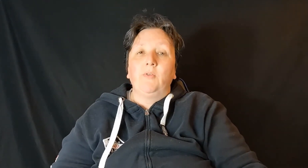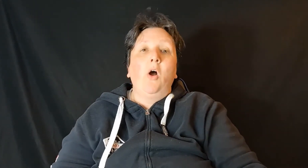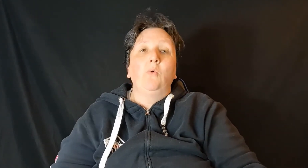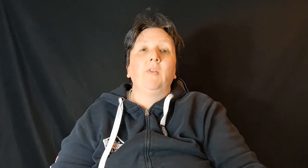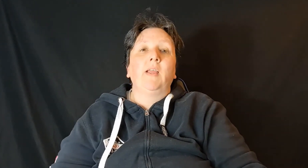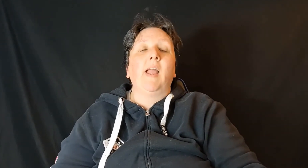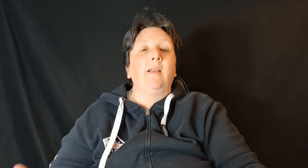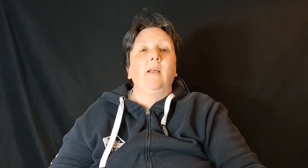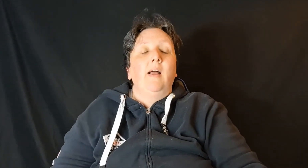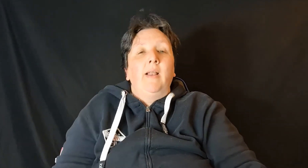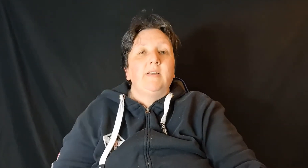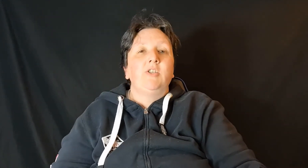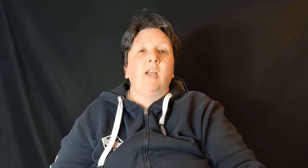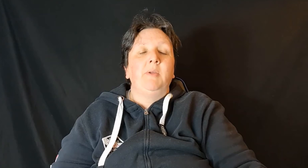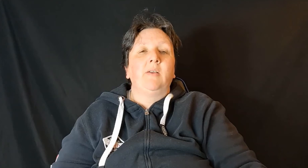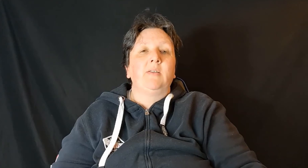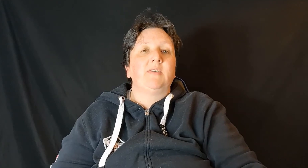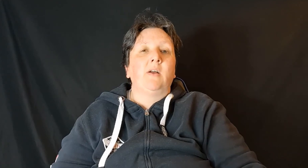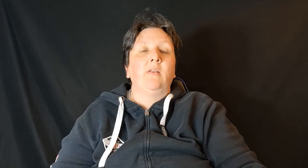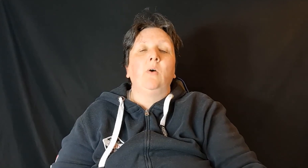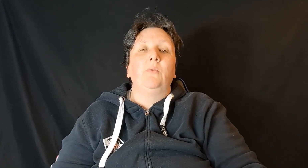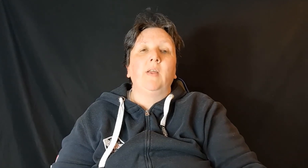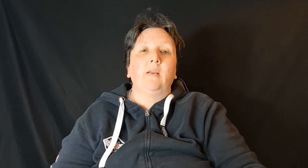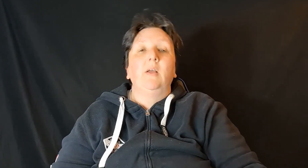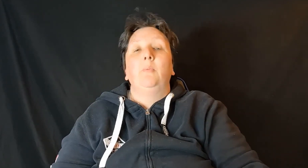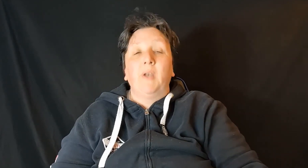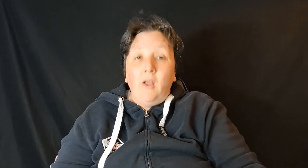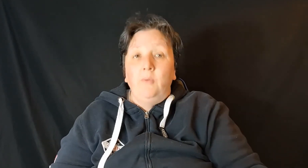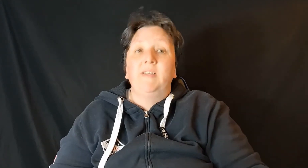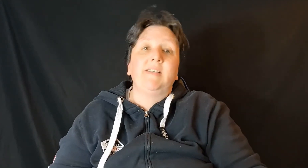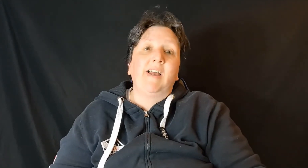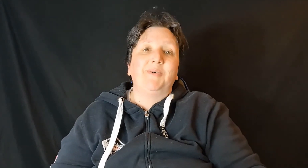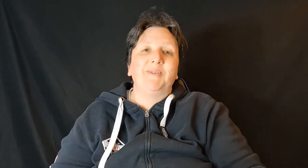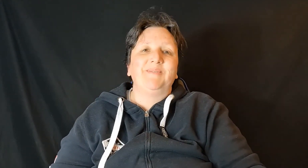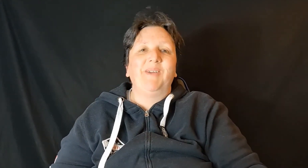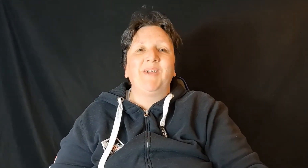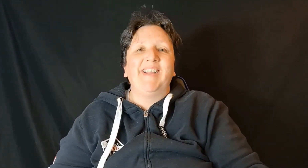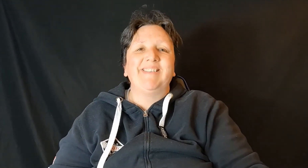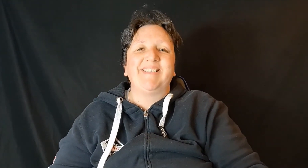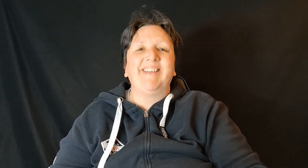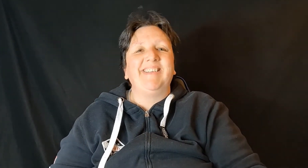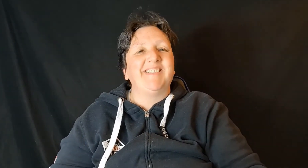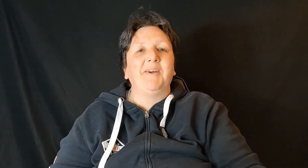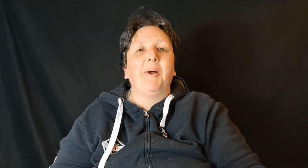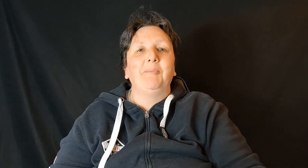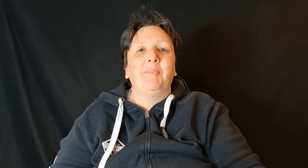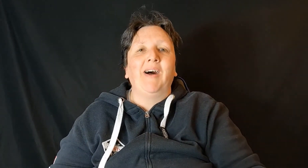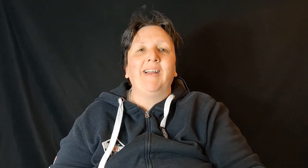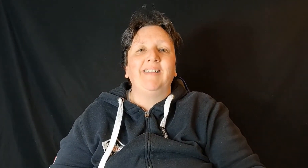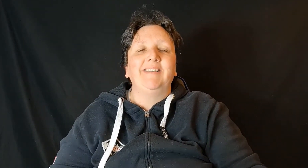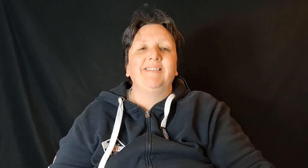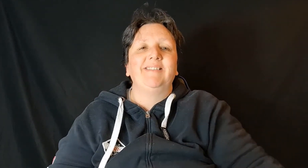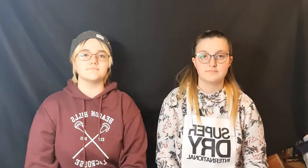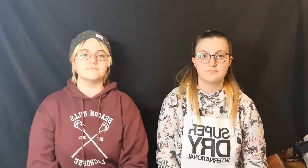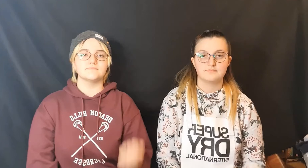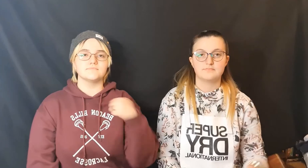whole thing again. Alex and Jamie are going to sign the whole thing. But I hope this has helped. Okay, see you later. Bye.